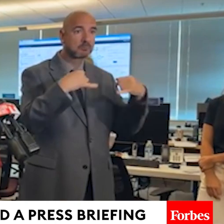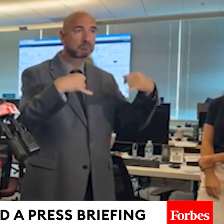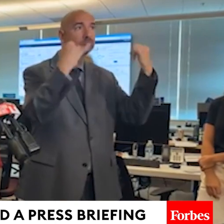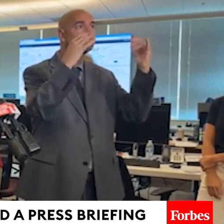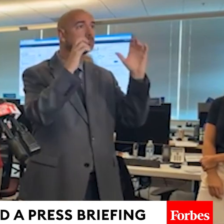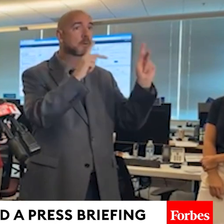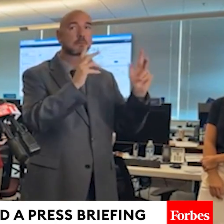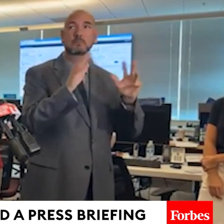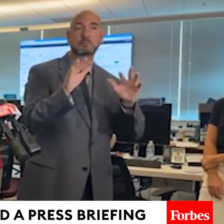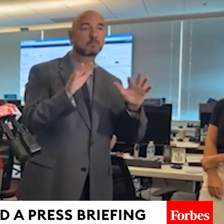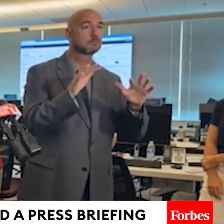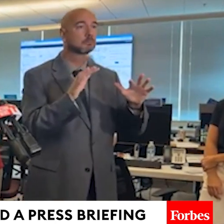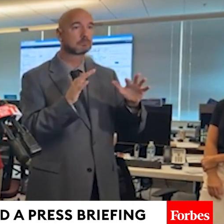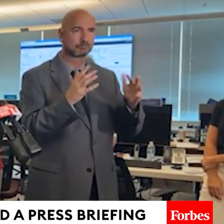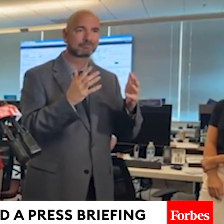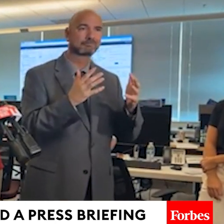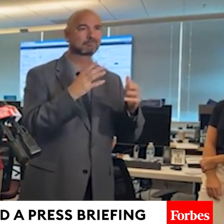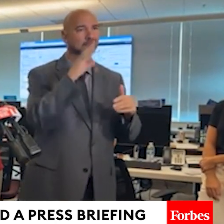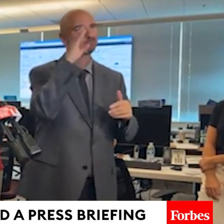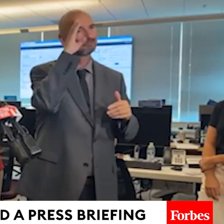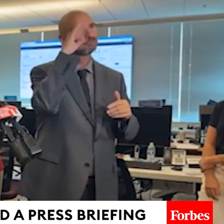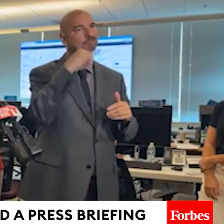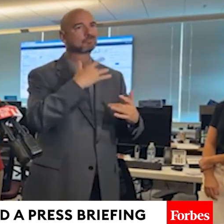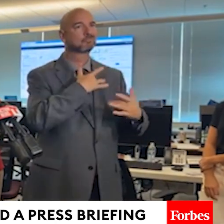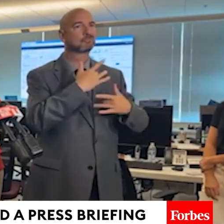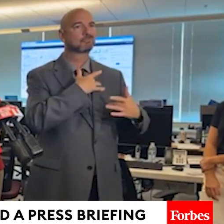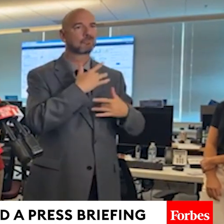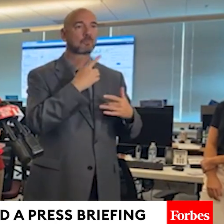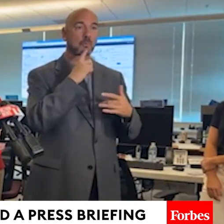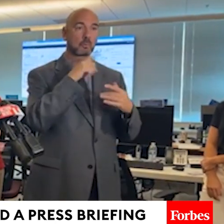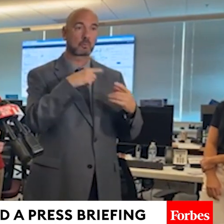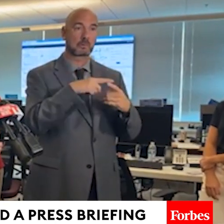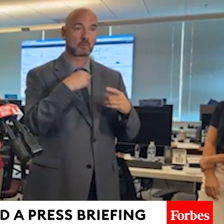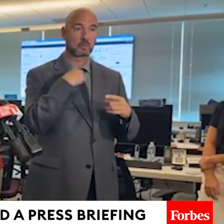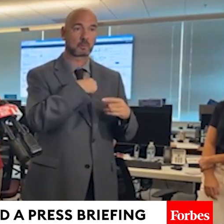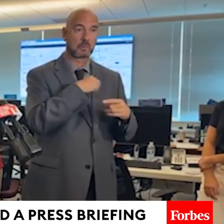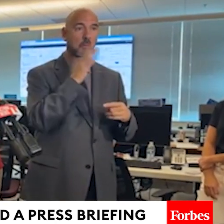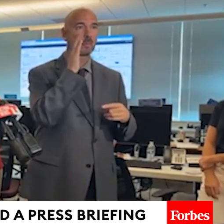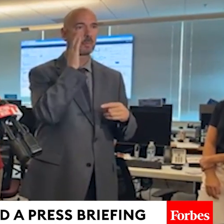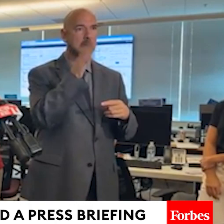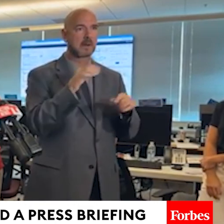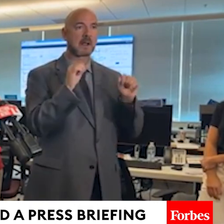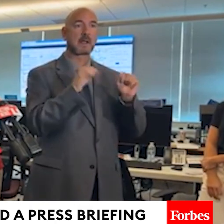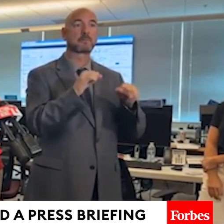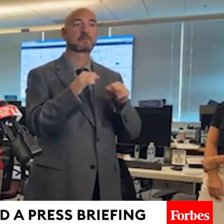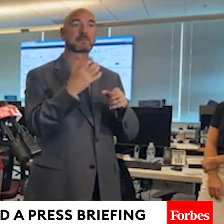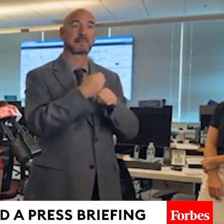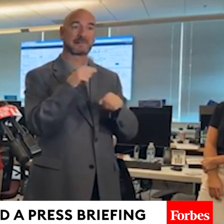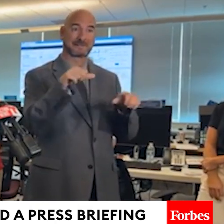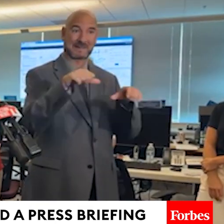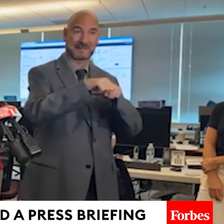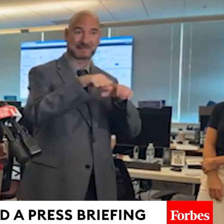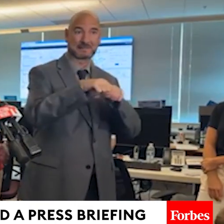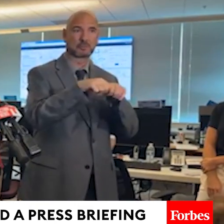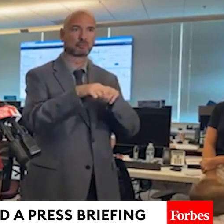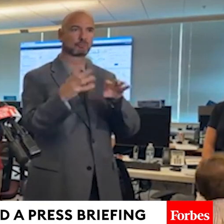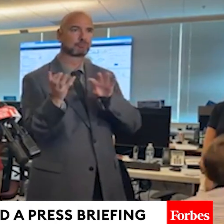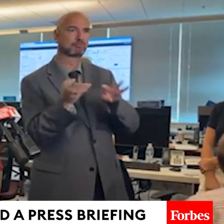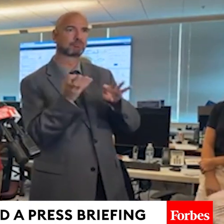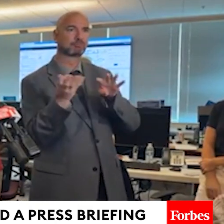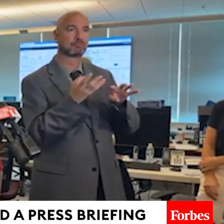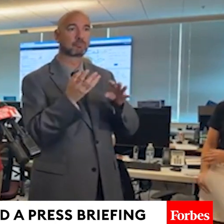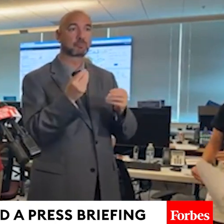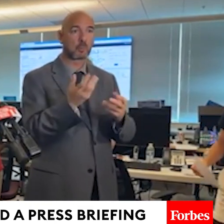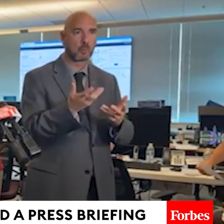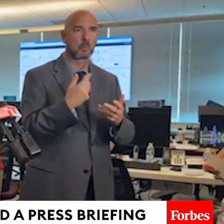up? And then when are we going to be able to get gas? So we are doing all that